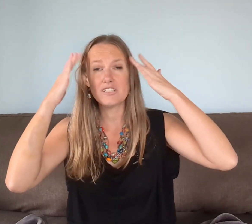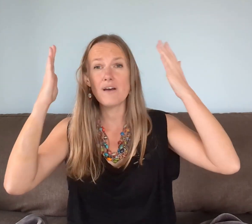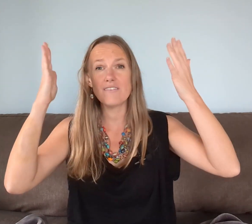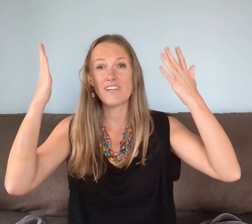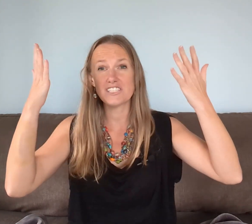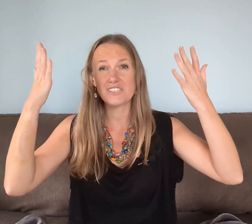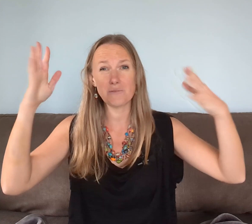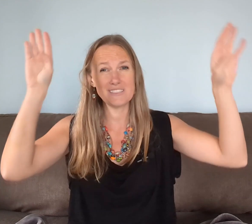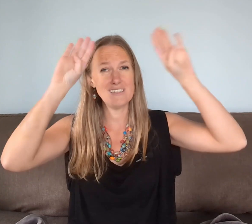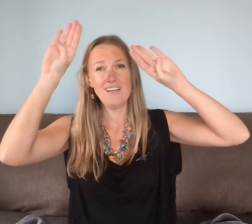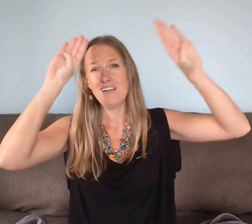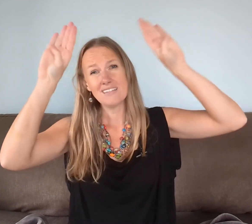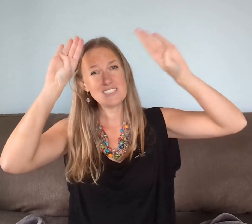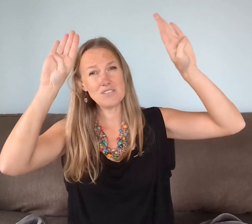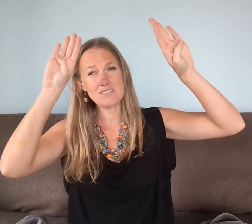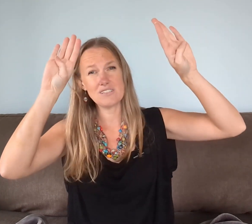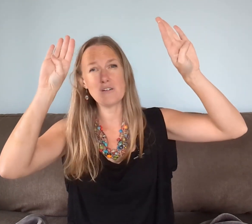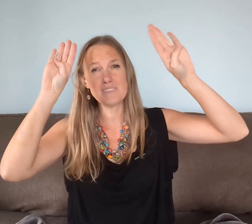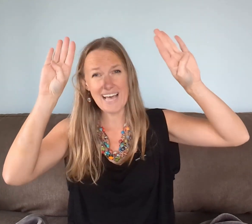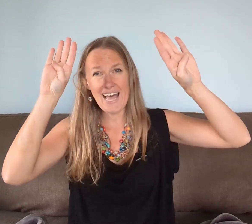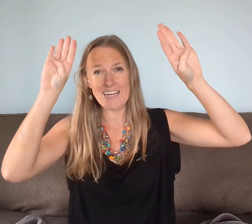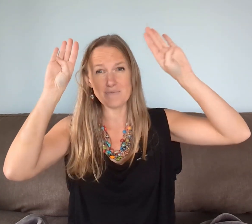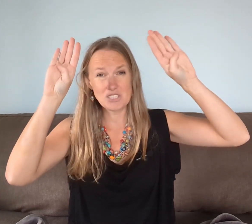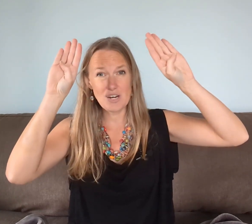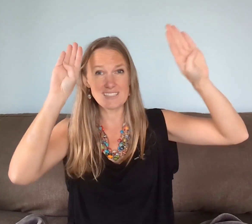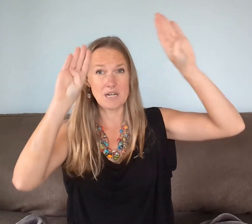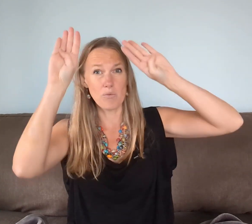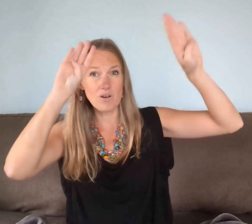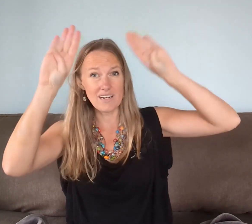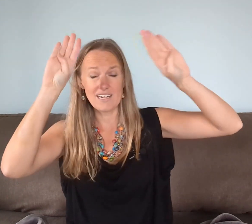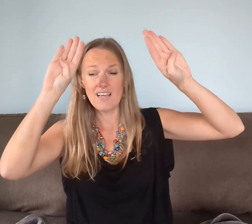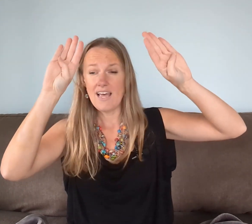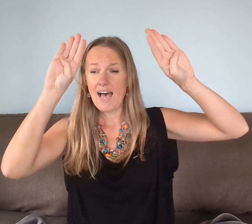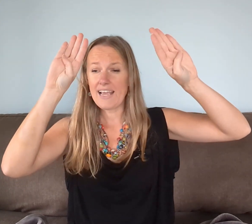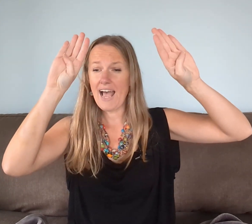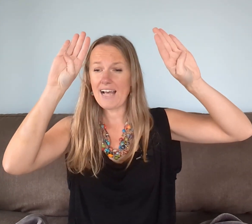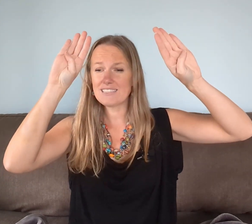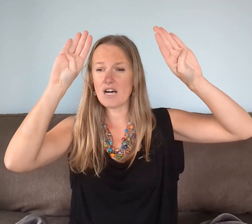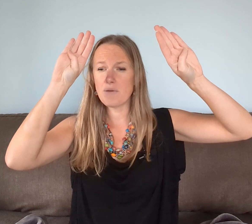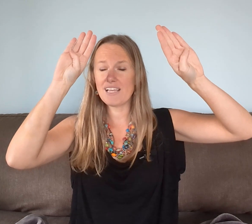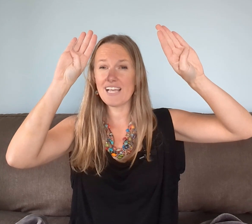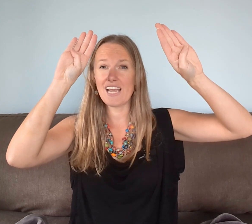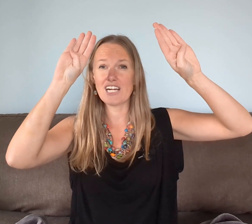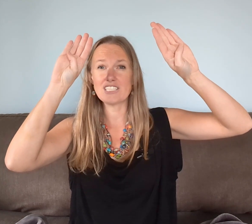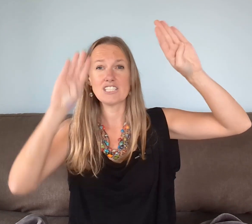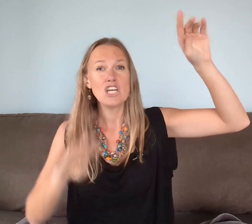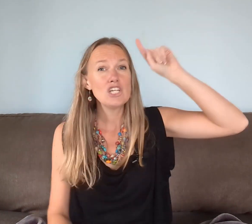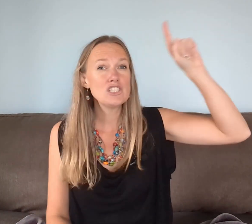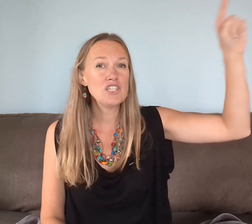that you have facial expression that shows, I'm sad, I'm stressed, I'm worried. I cast all my cares to